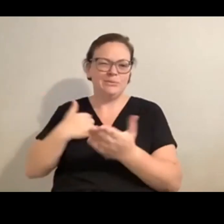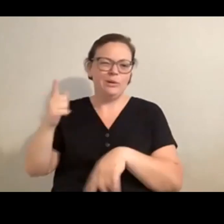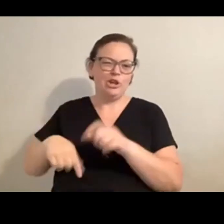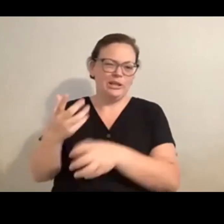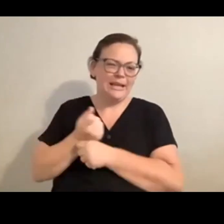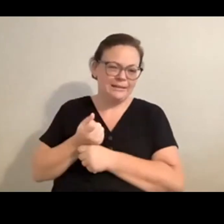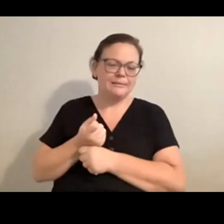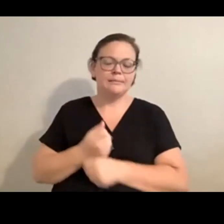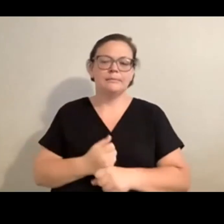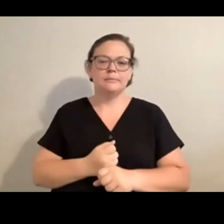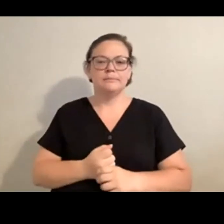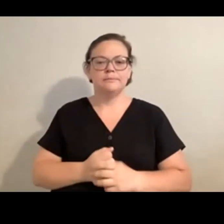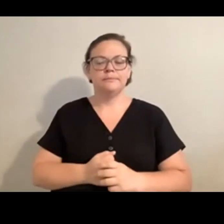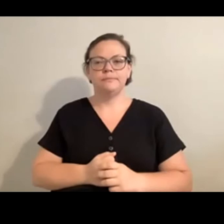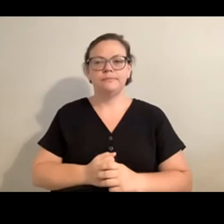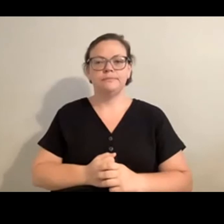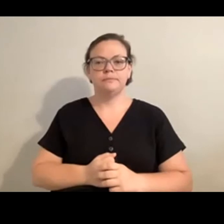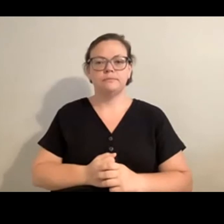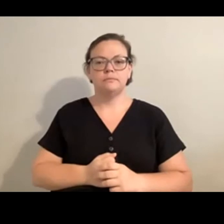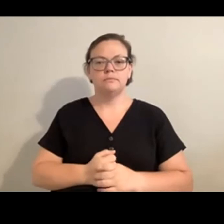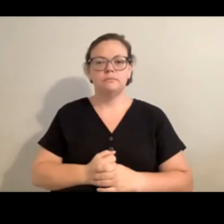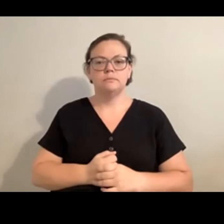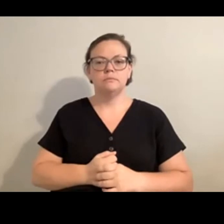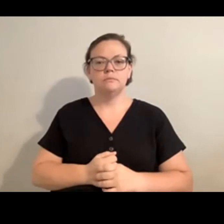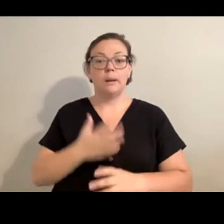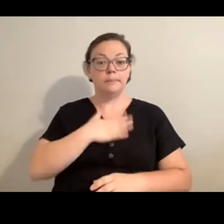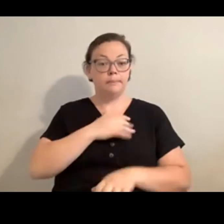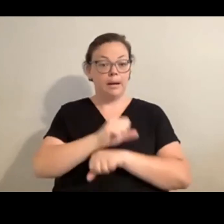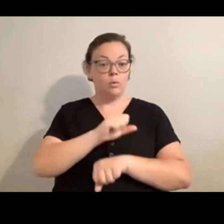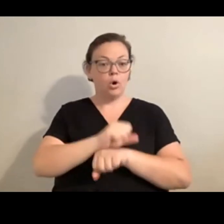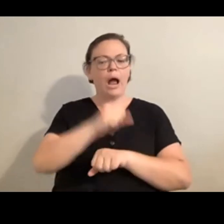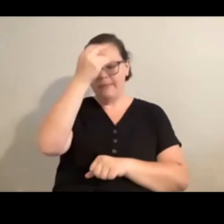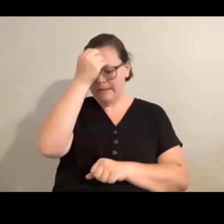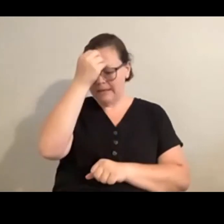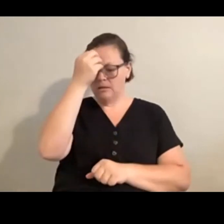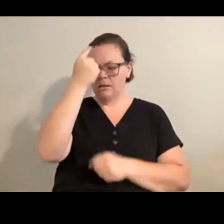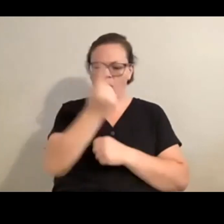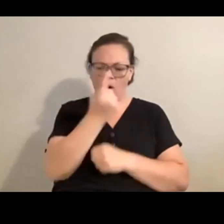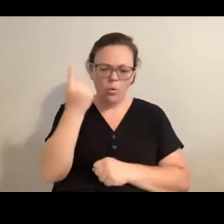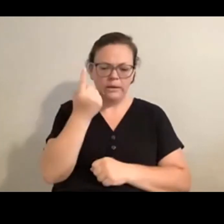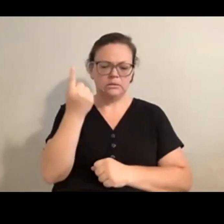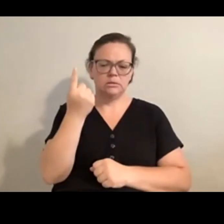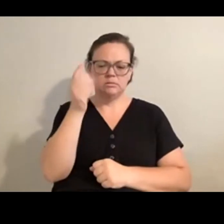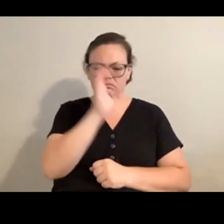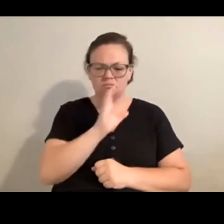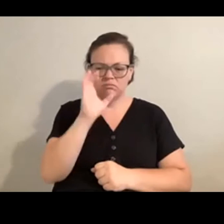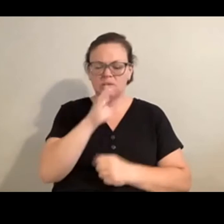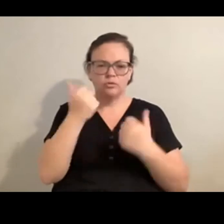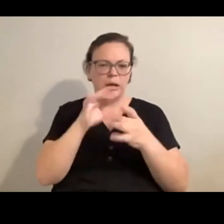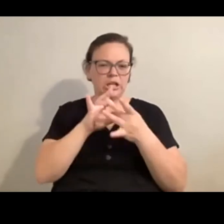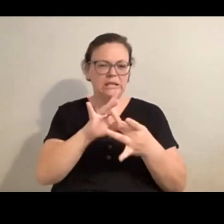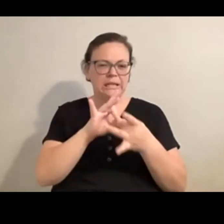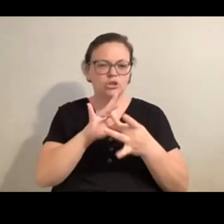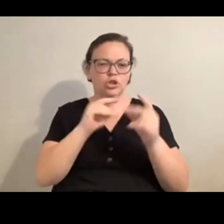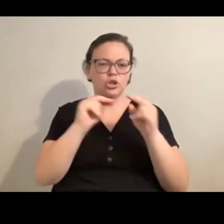know. And in my work, I think I'm always looking at like connection and negotiation